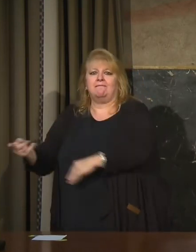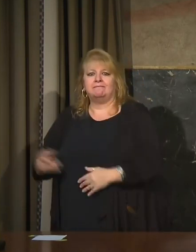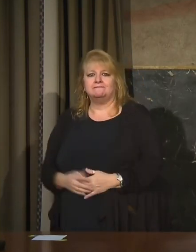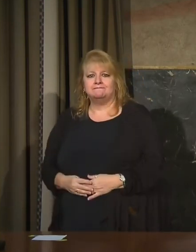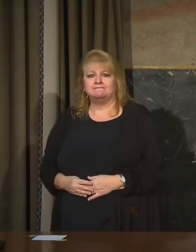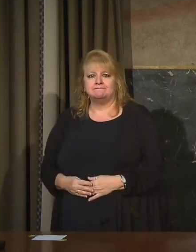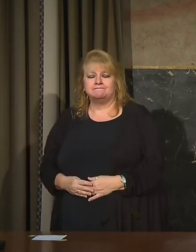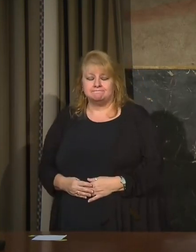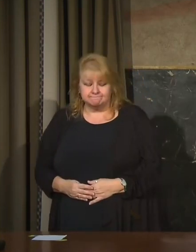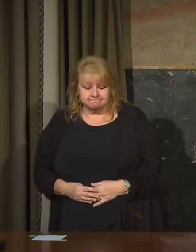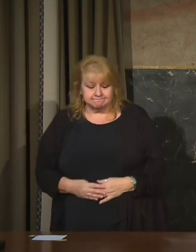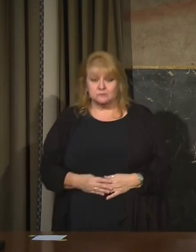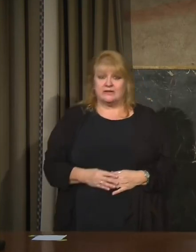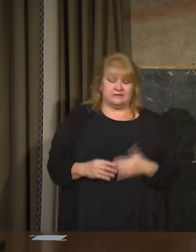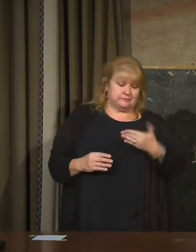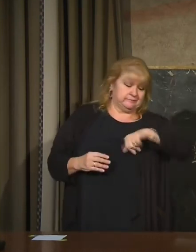do.